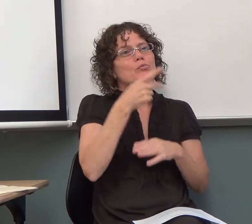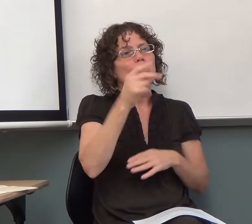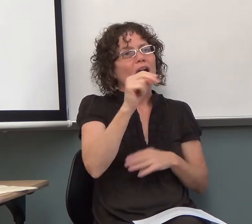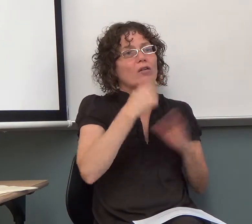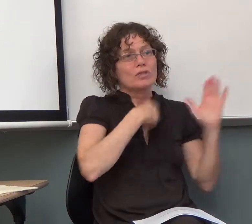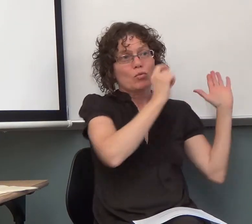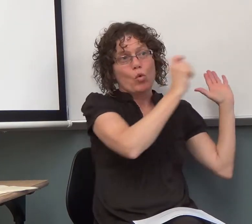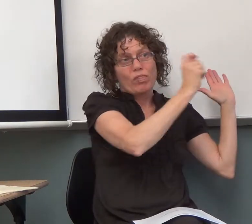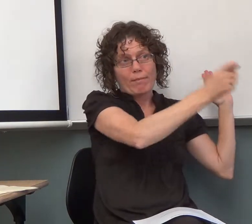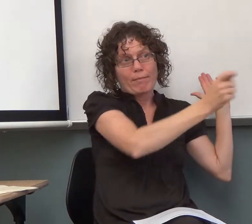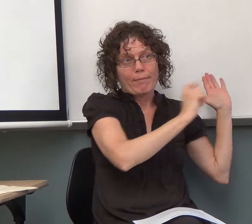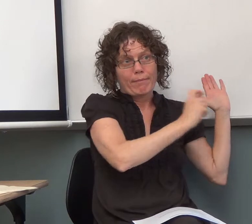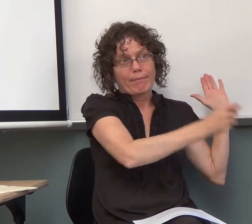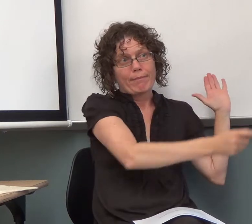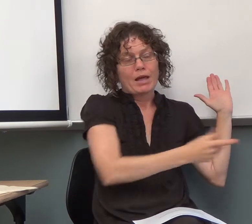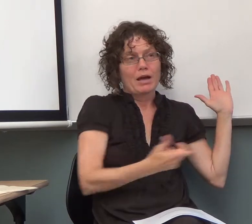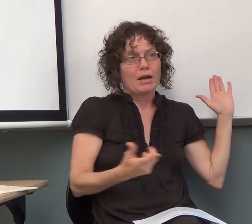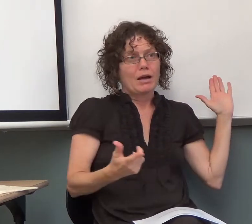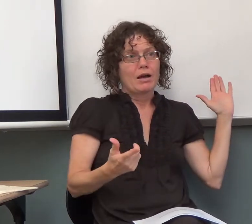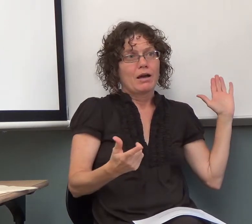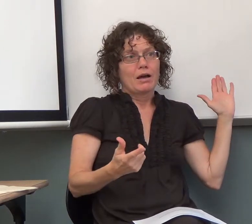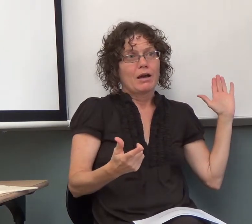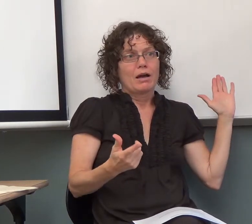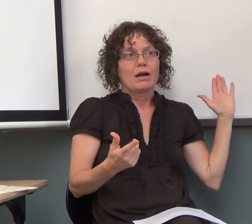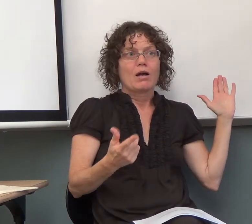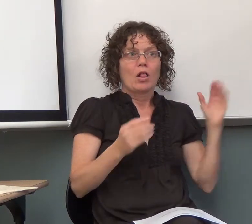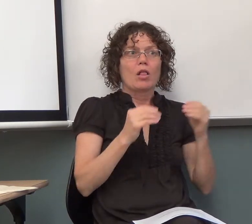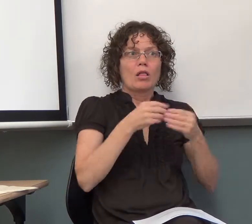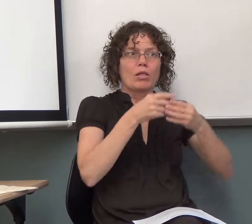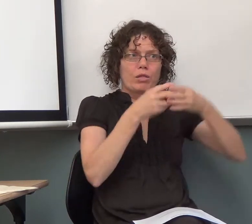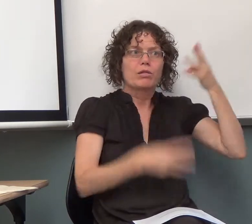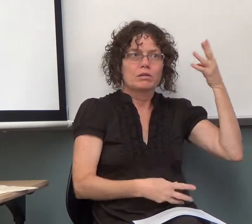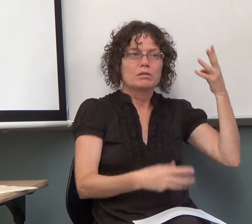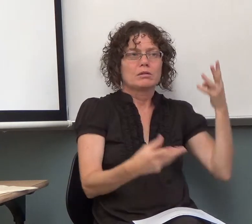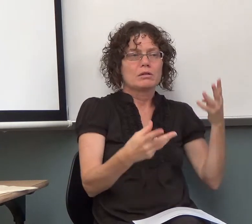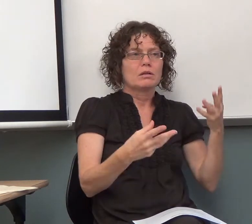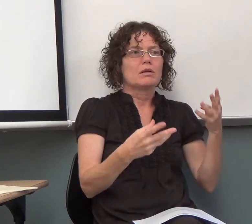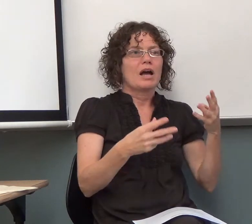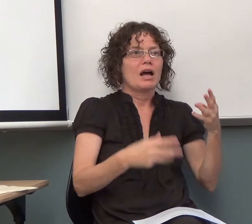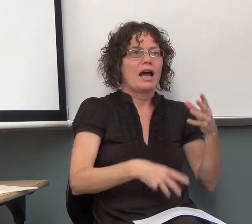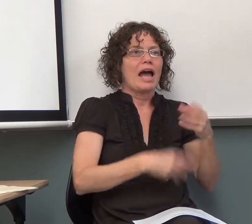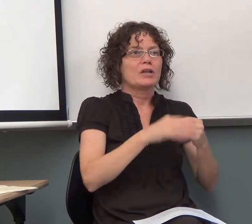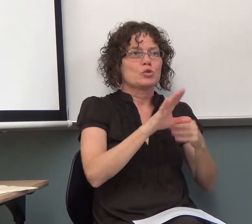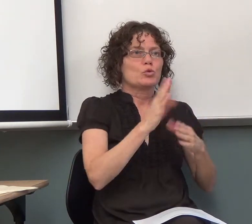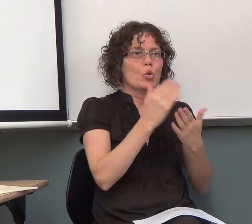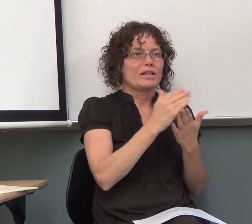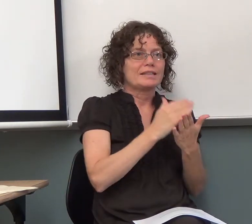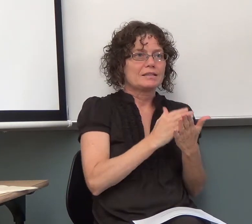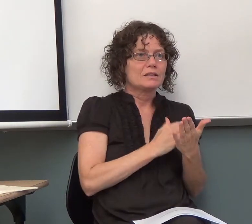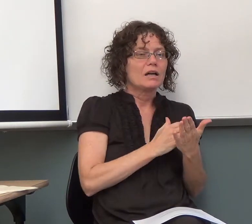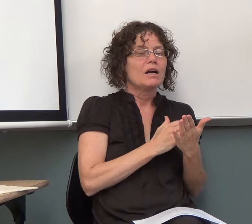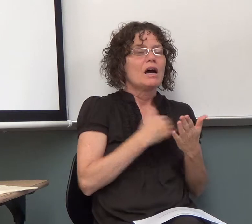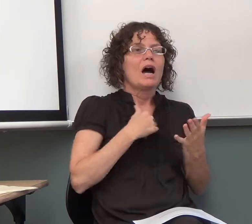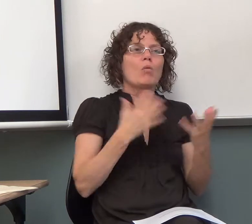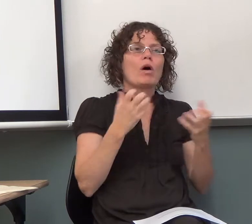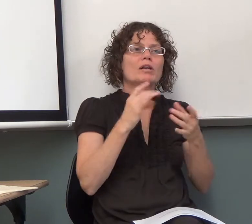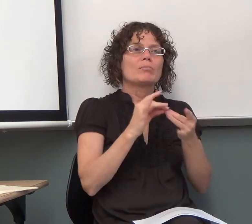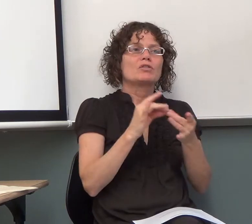the board here, just to have a little bit bigger list than what you had before. And I wanted to mention that they can be used as subjects of